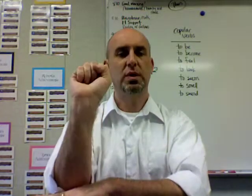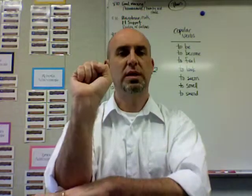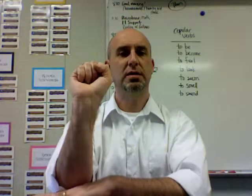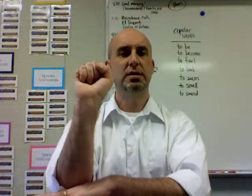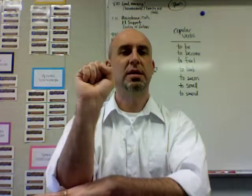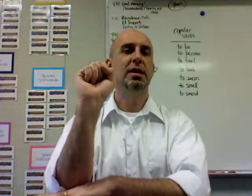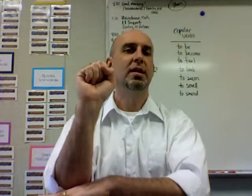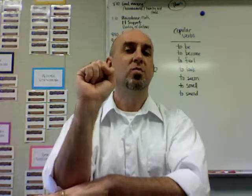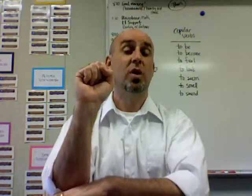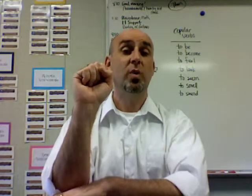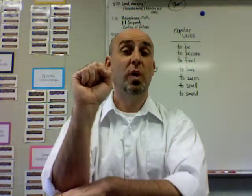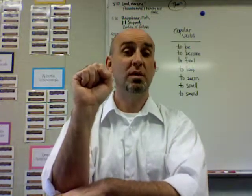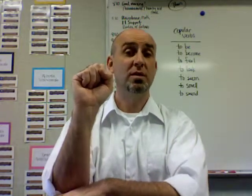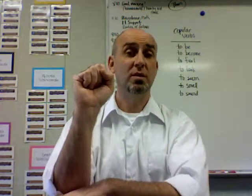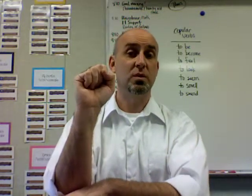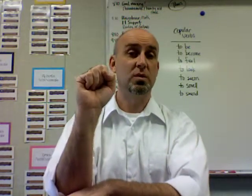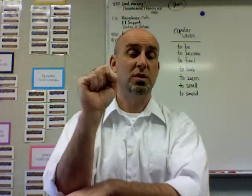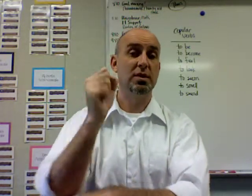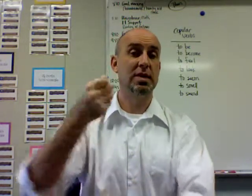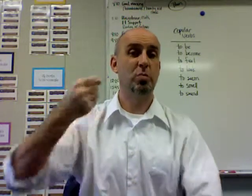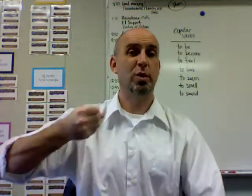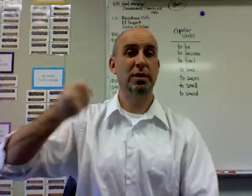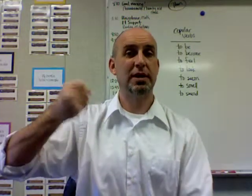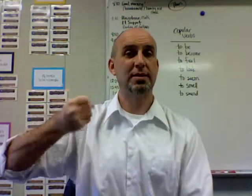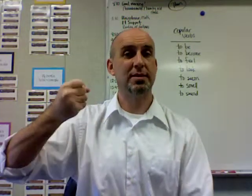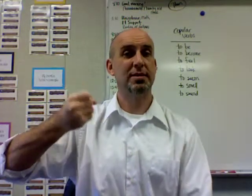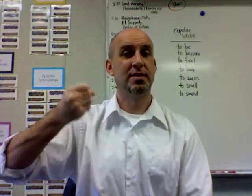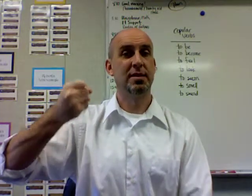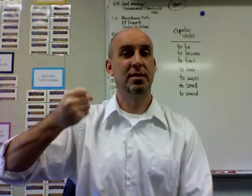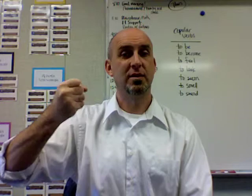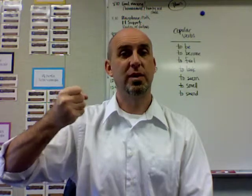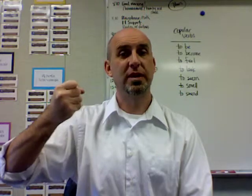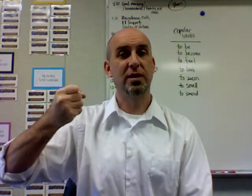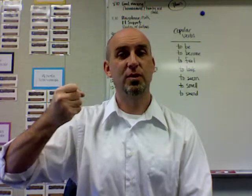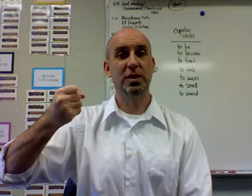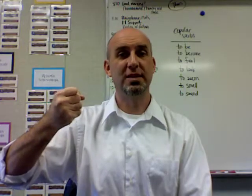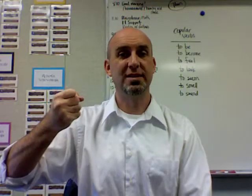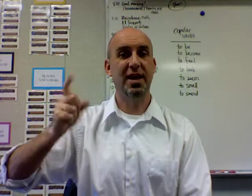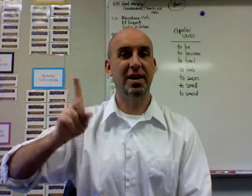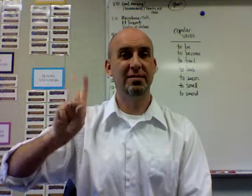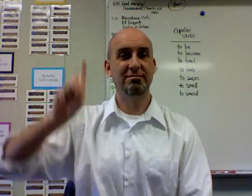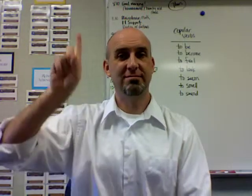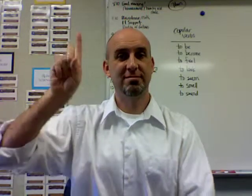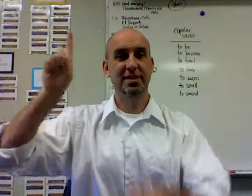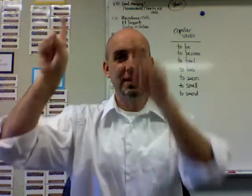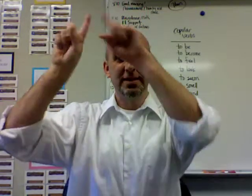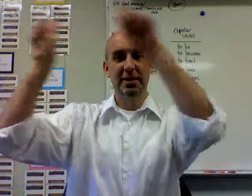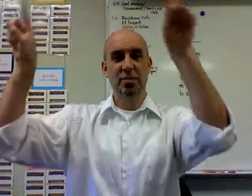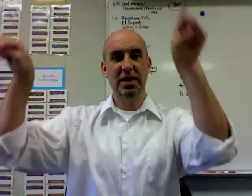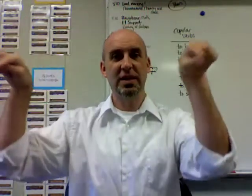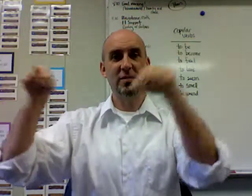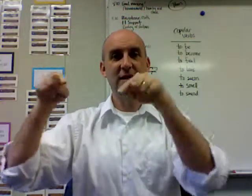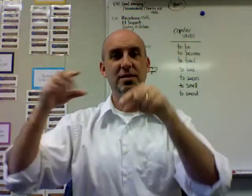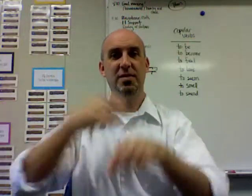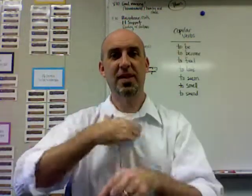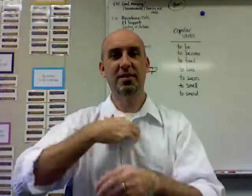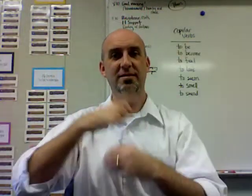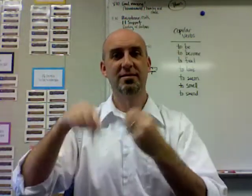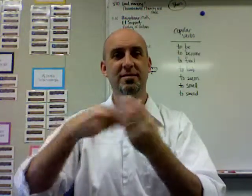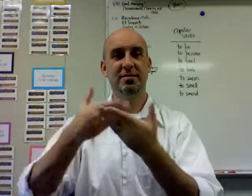Protest. Barbara also showed the sign protest. If you're walking holding the sign, complaining about something,